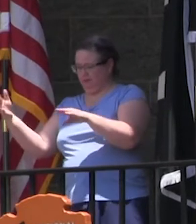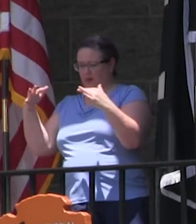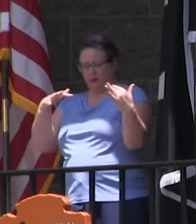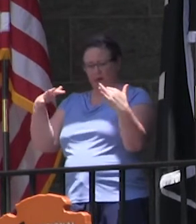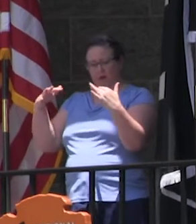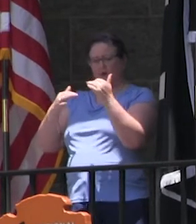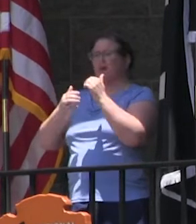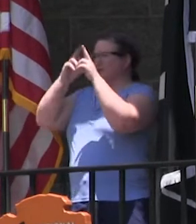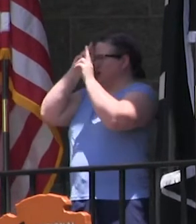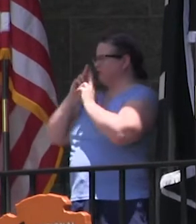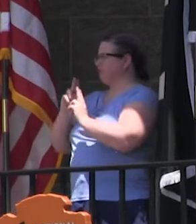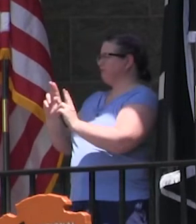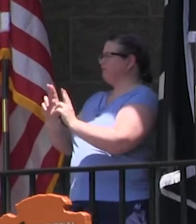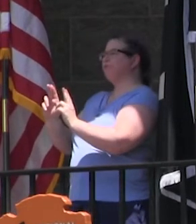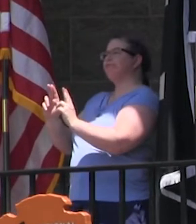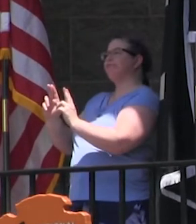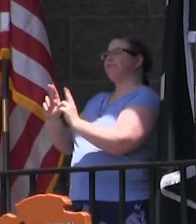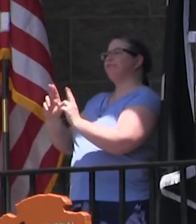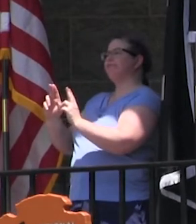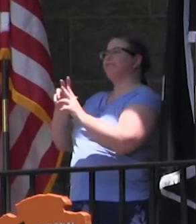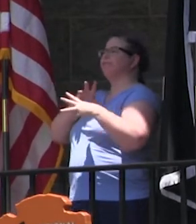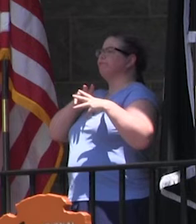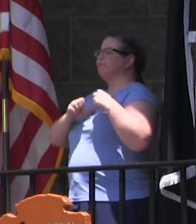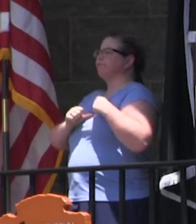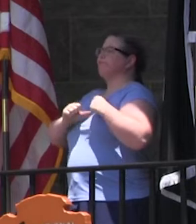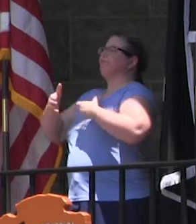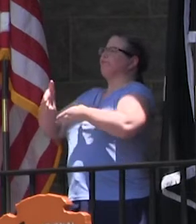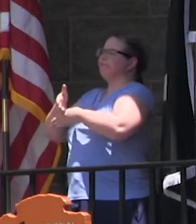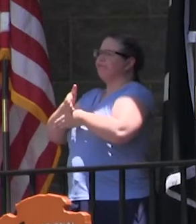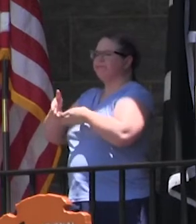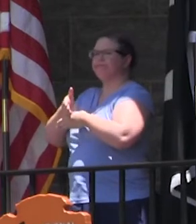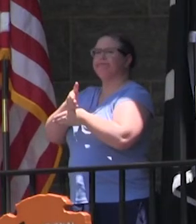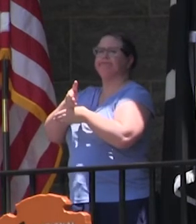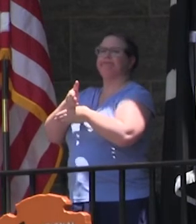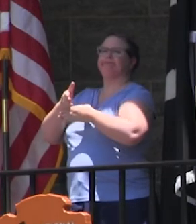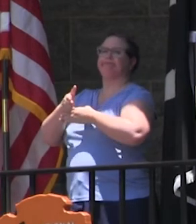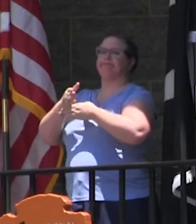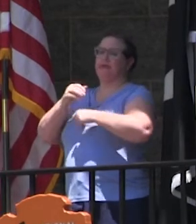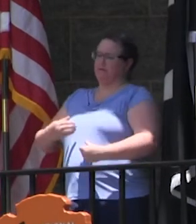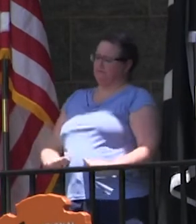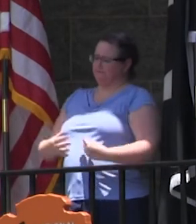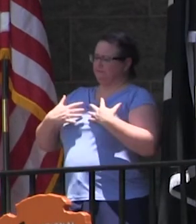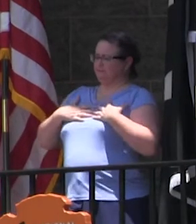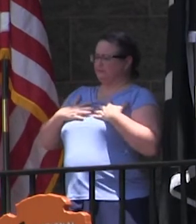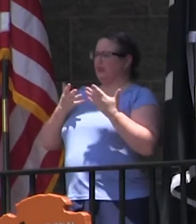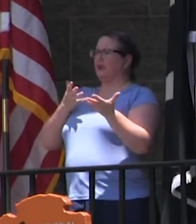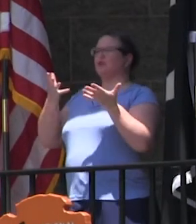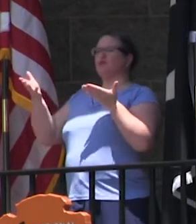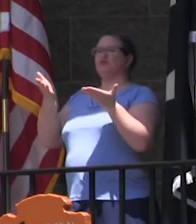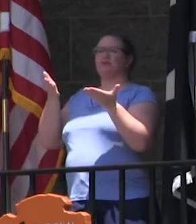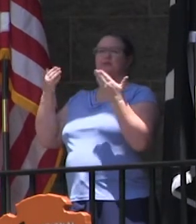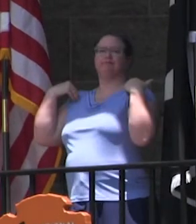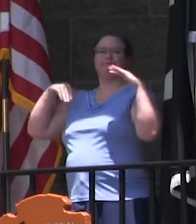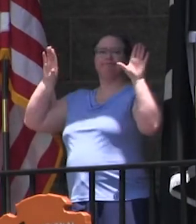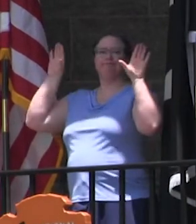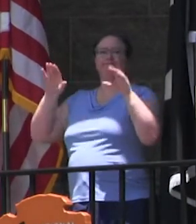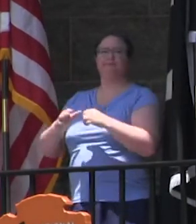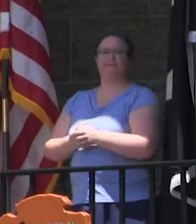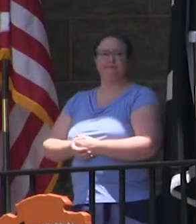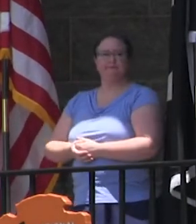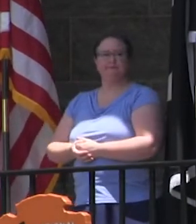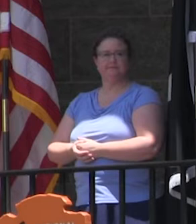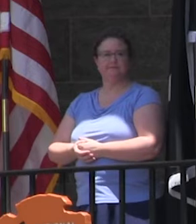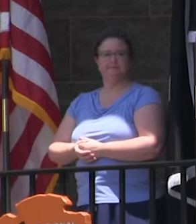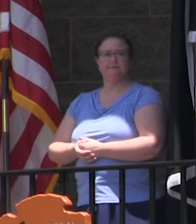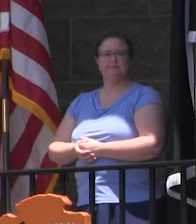our respects, share our condolences, and be inspired by their service and sacrifice.